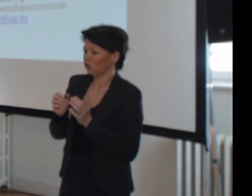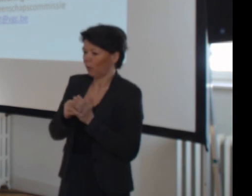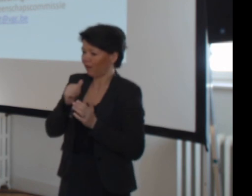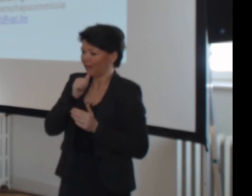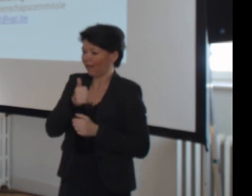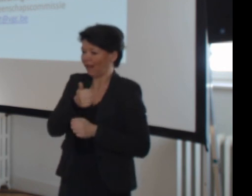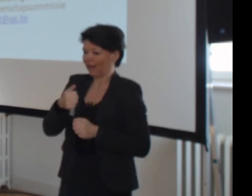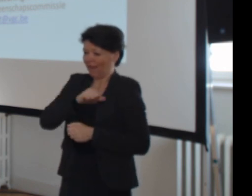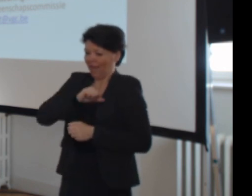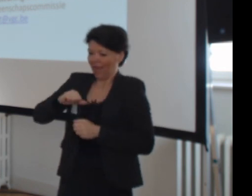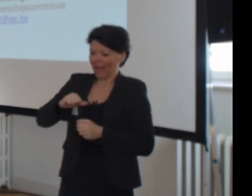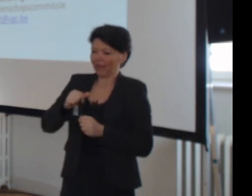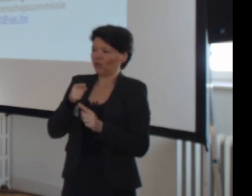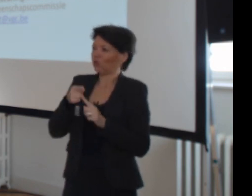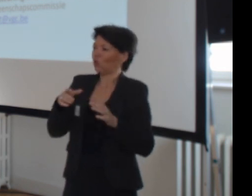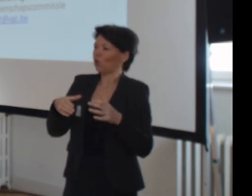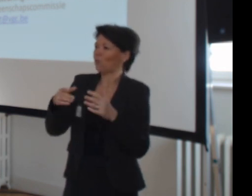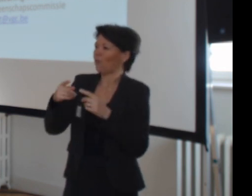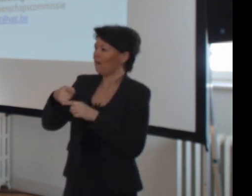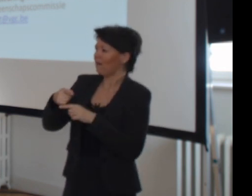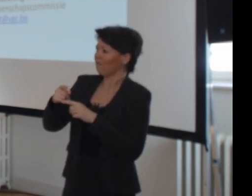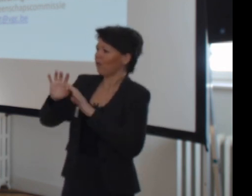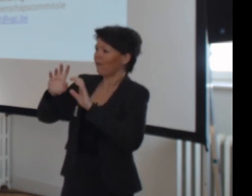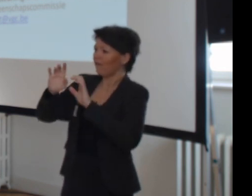I think it's such a waste of